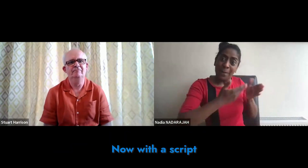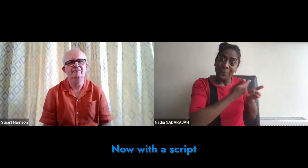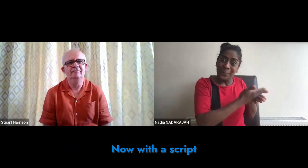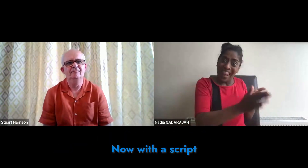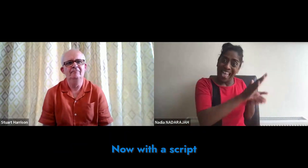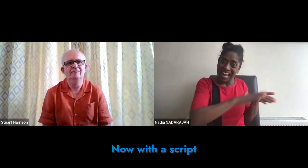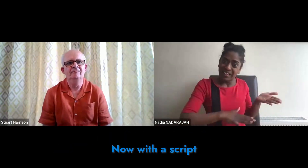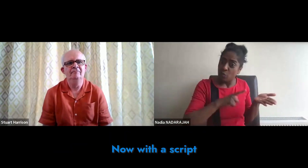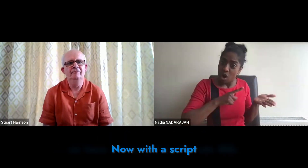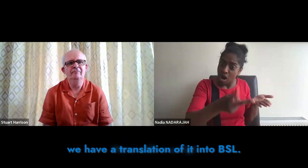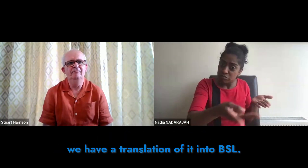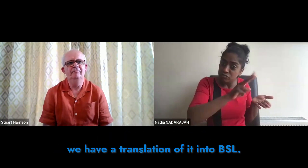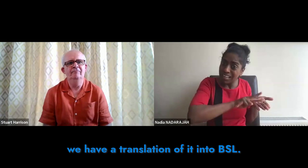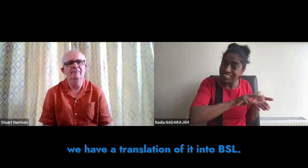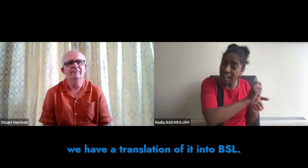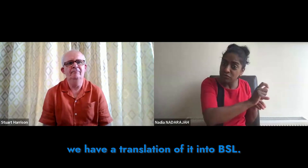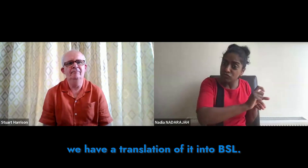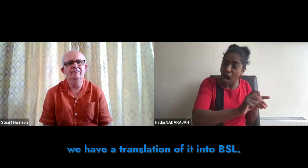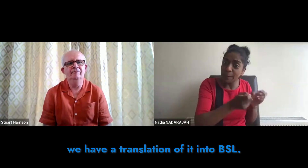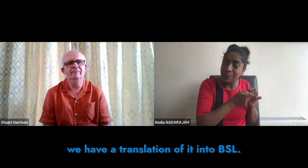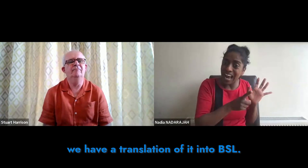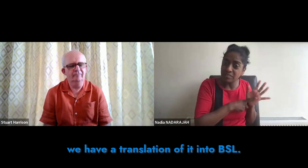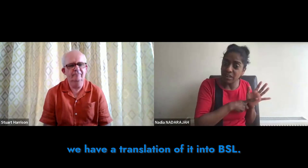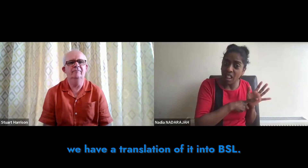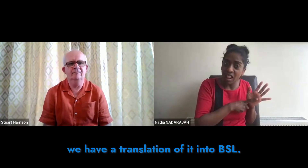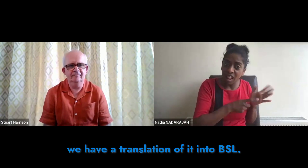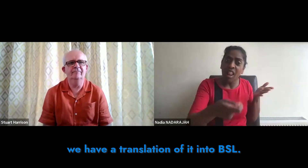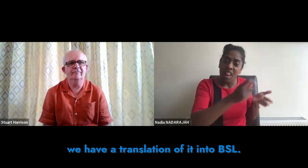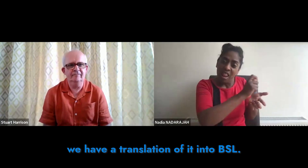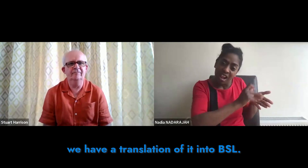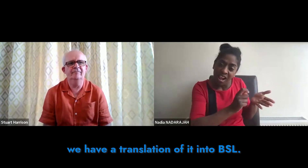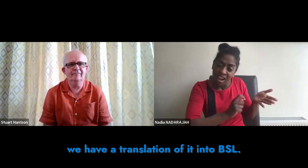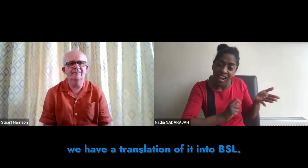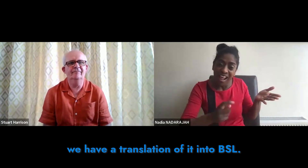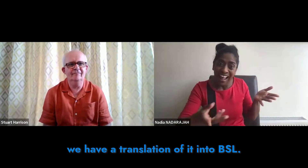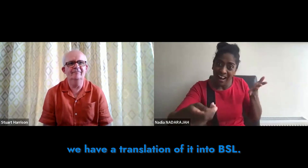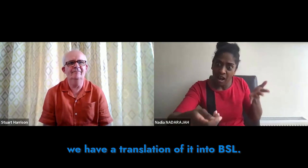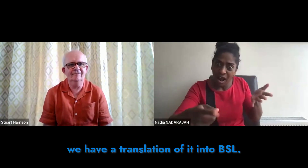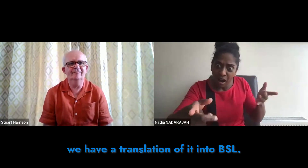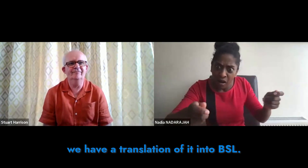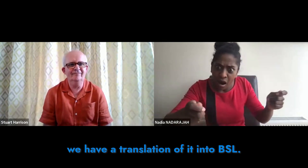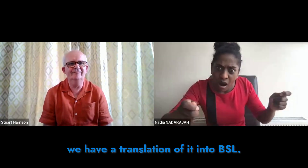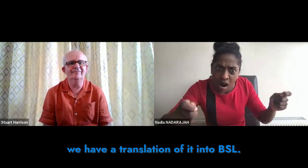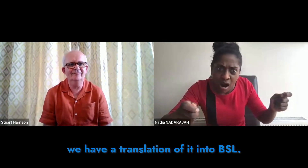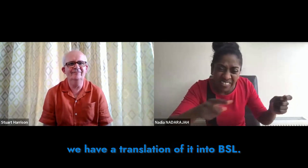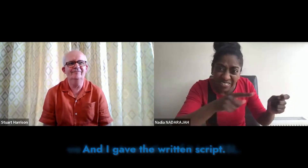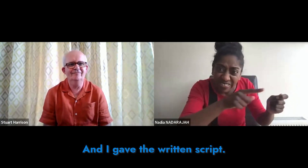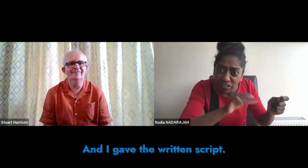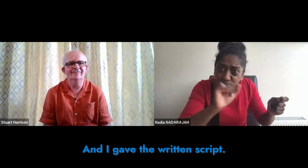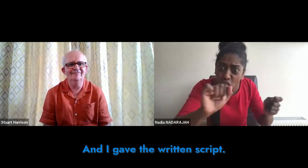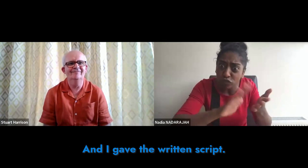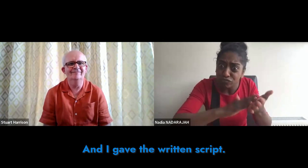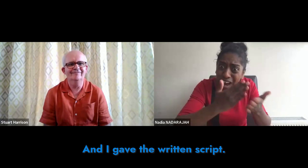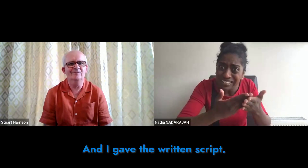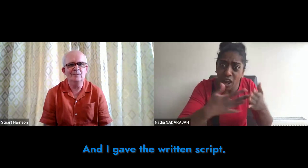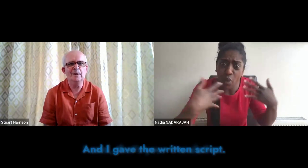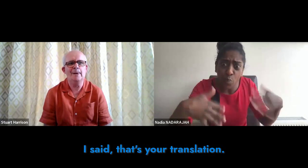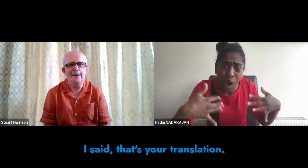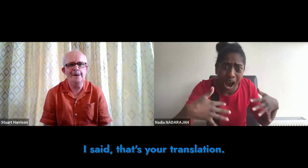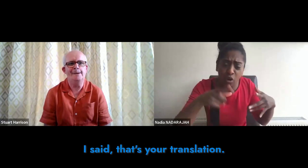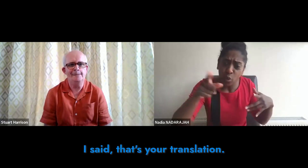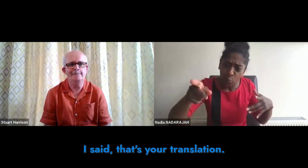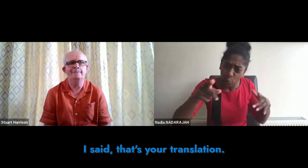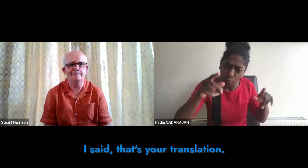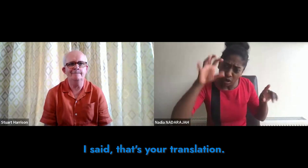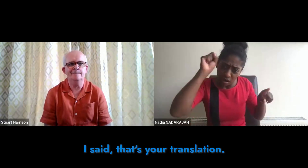a script, we have a translation of it into BSL. And I gave the written script.